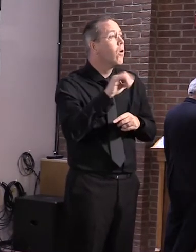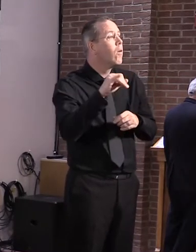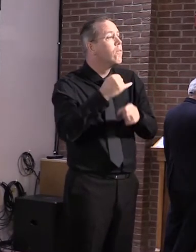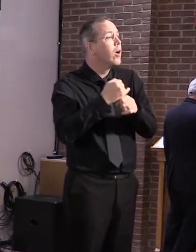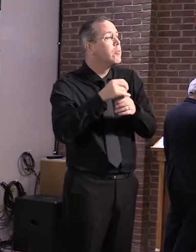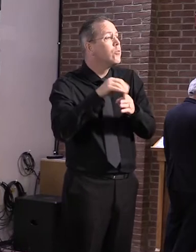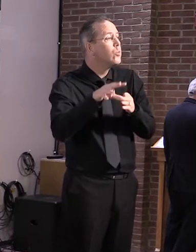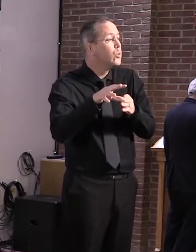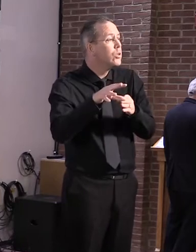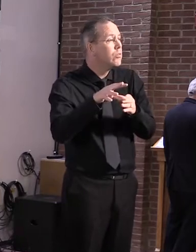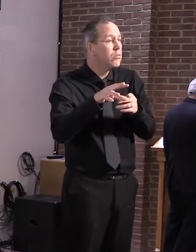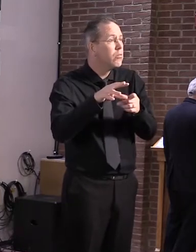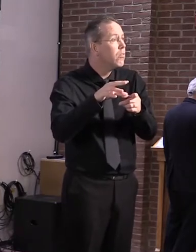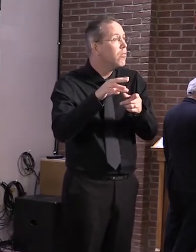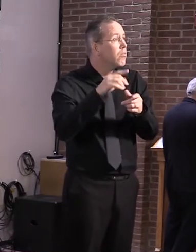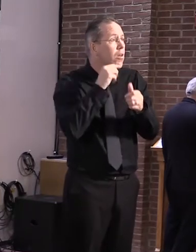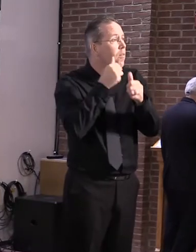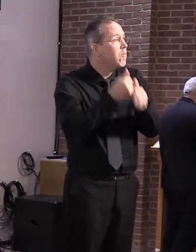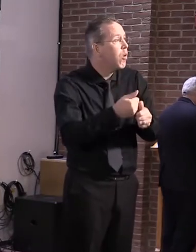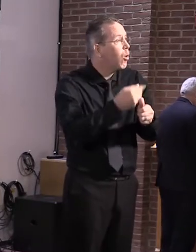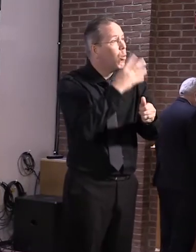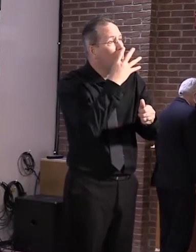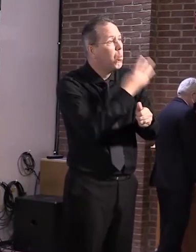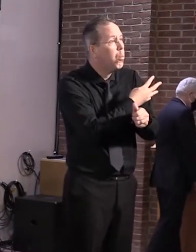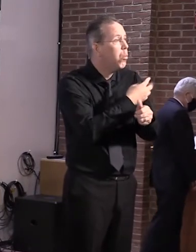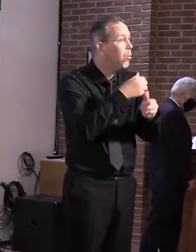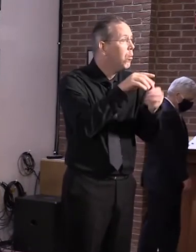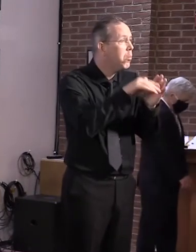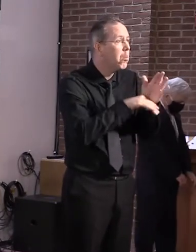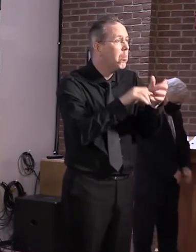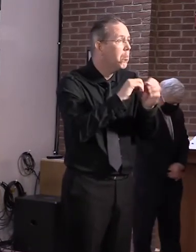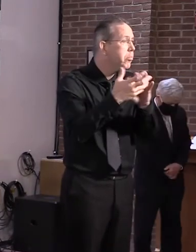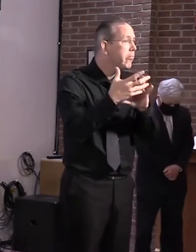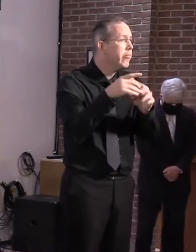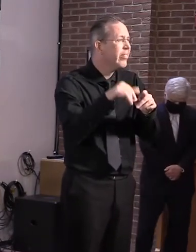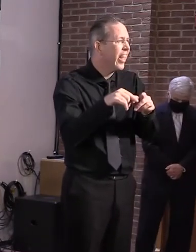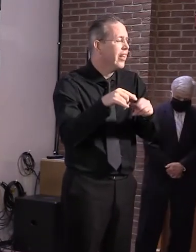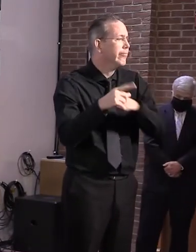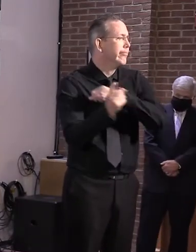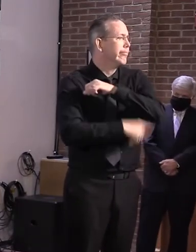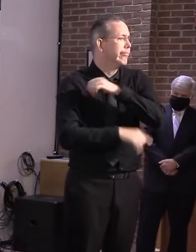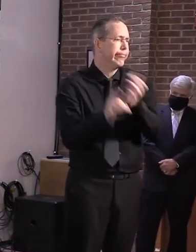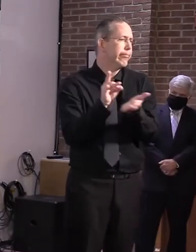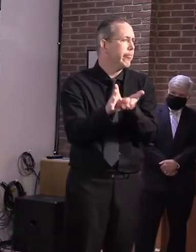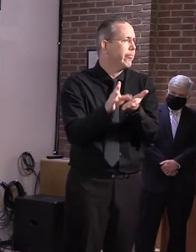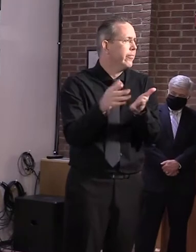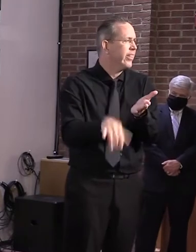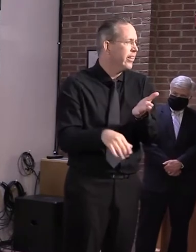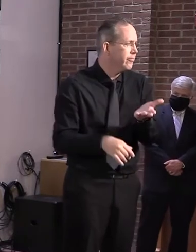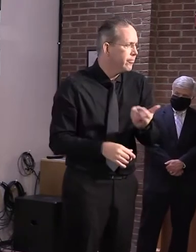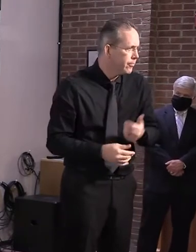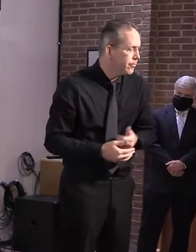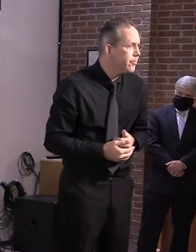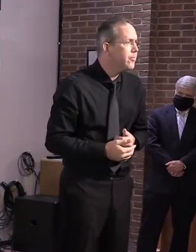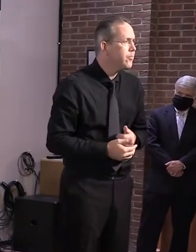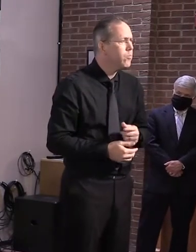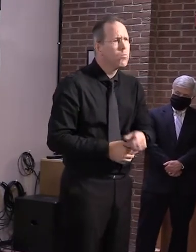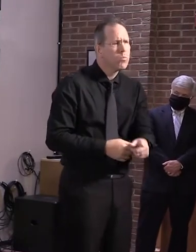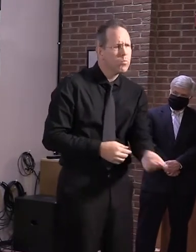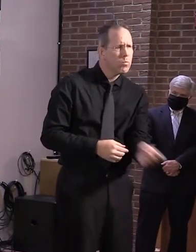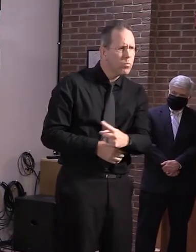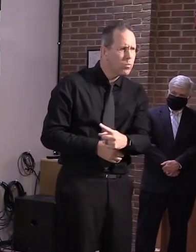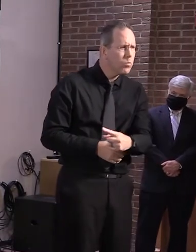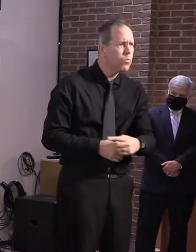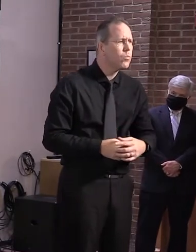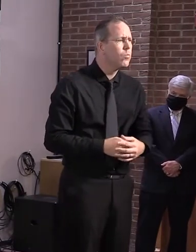Okay. All right, thank you. Yep. Governor, you said that President Trump is unfit for office. Do you think